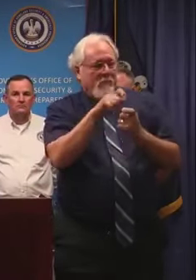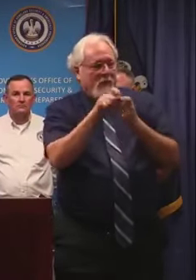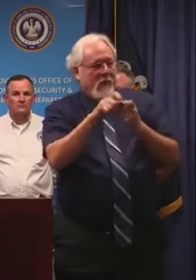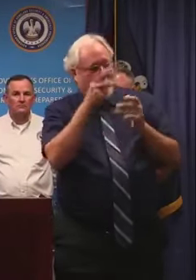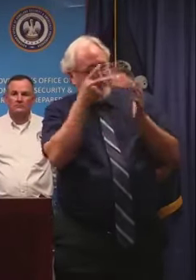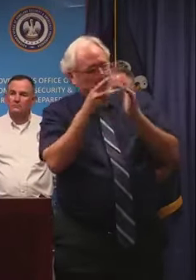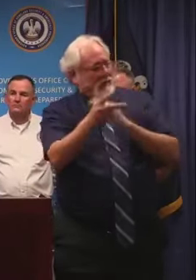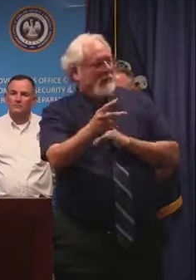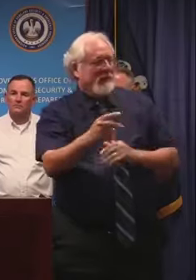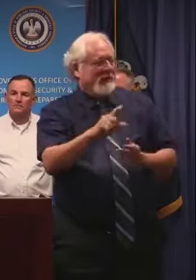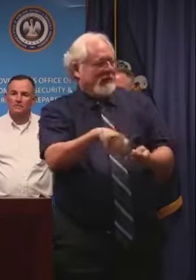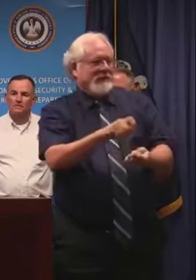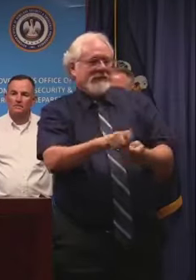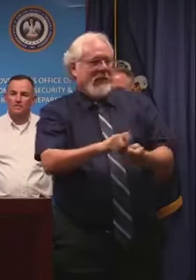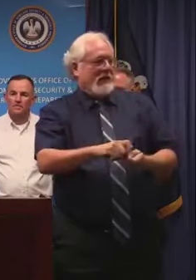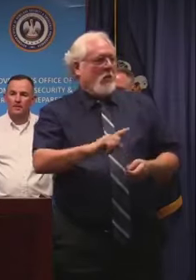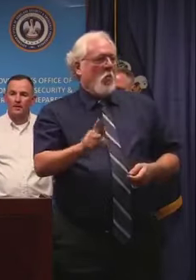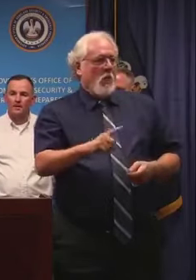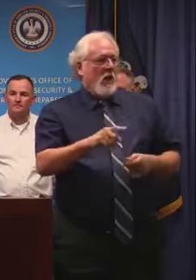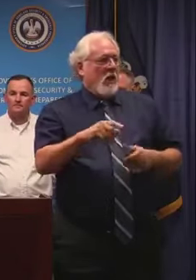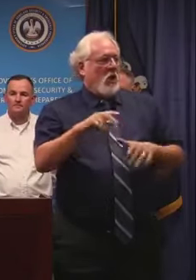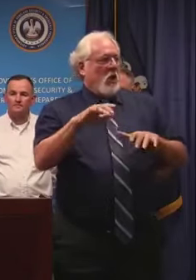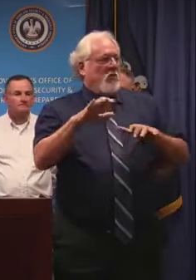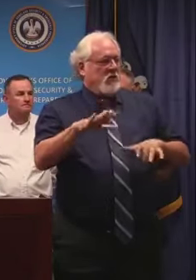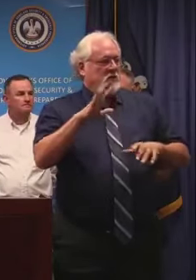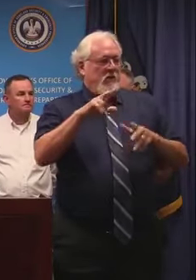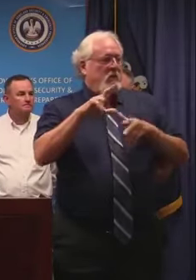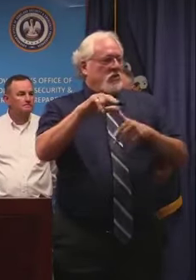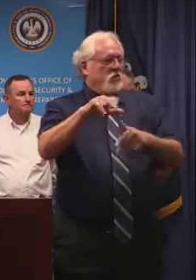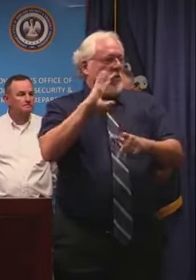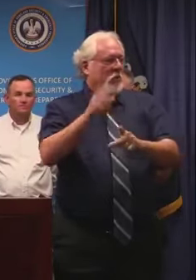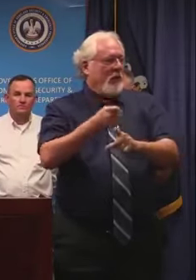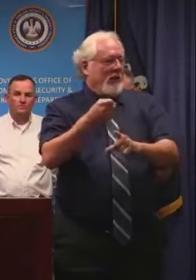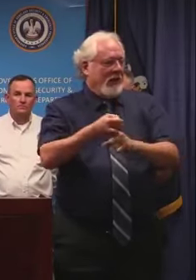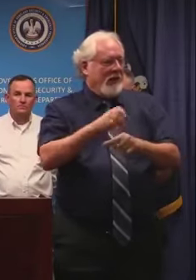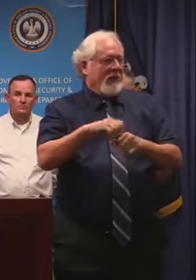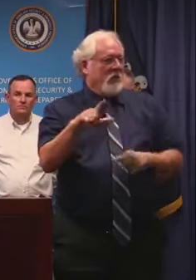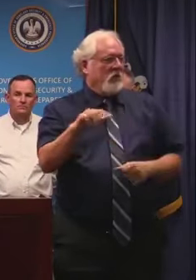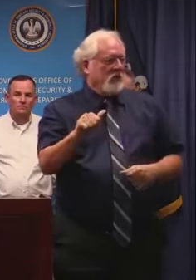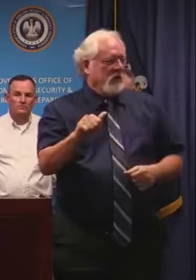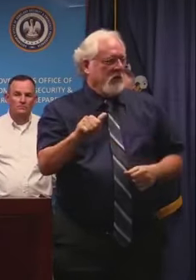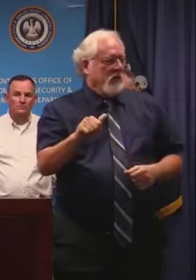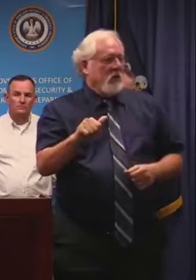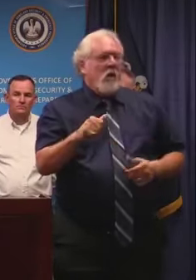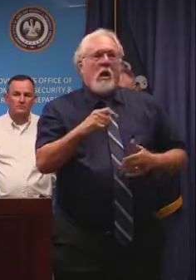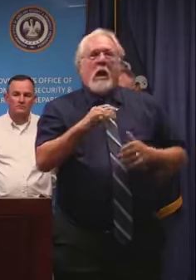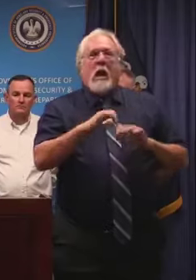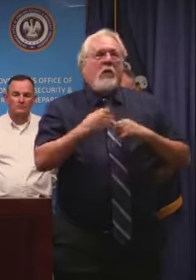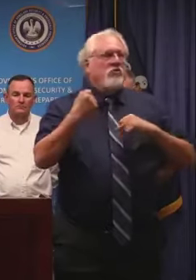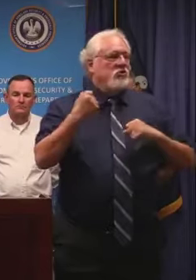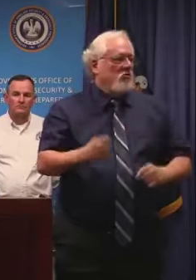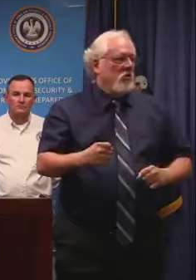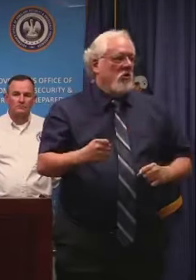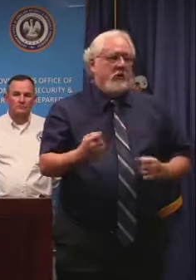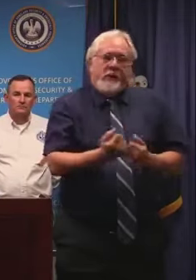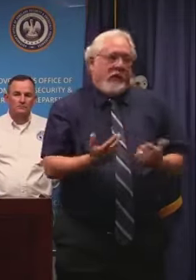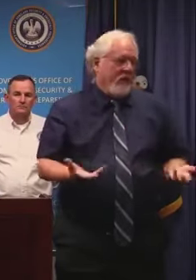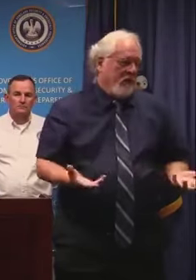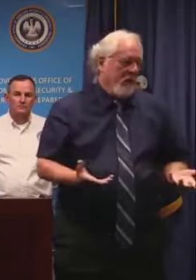predict exactly where the storm would hit in Louisiana, what its strength would be, or anything like